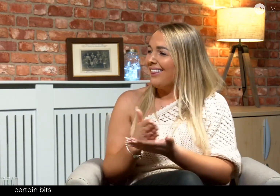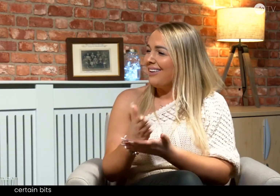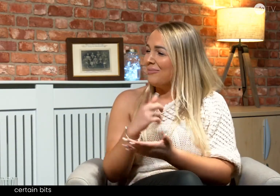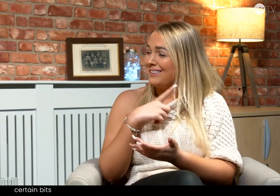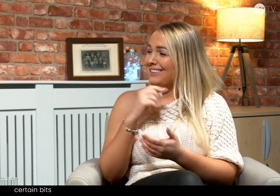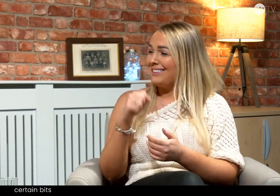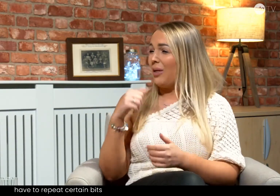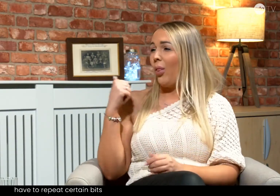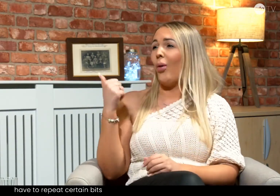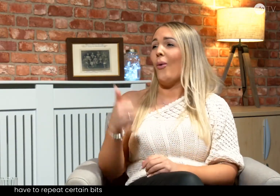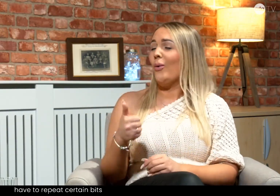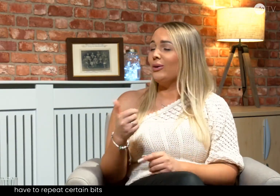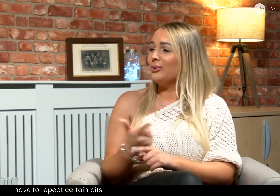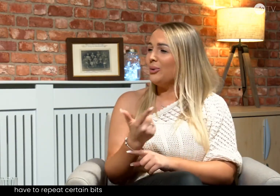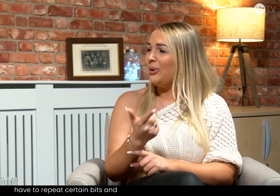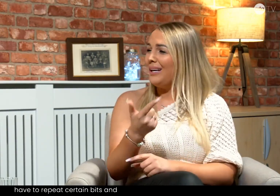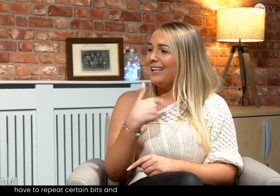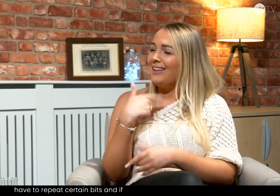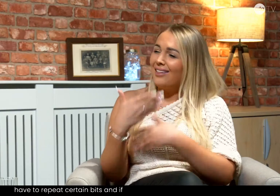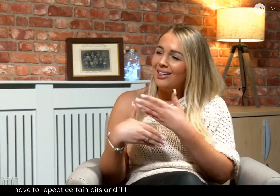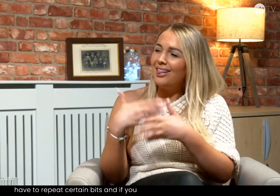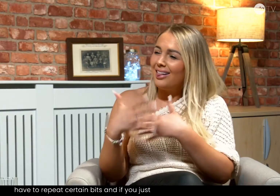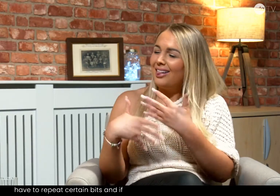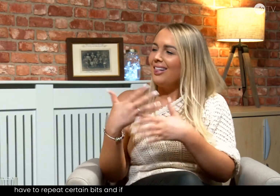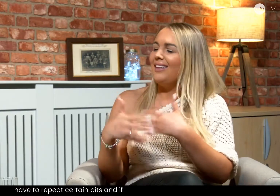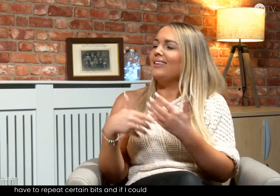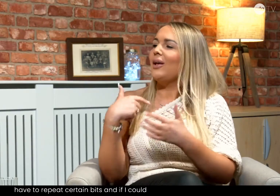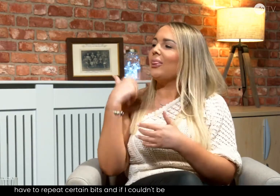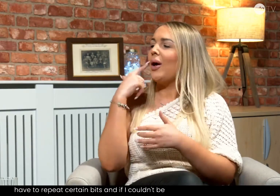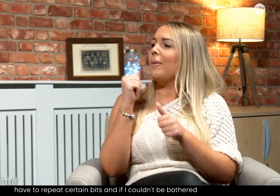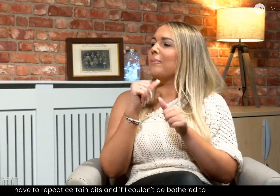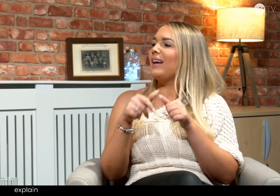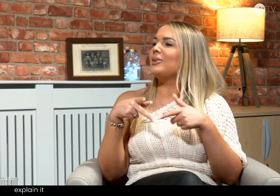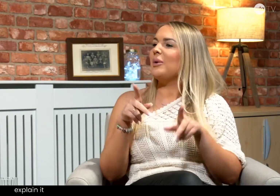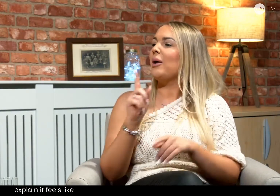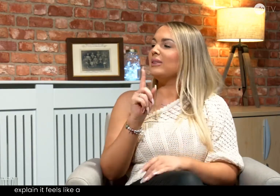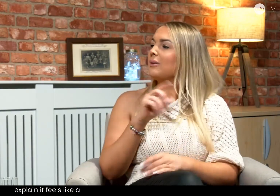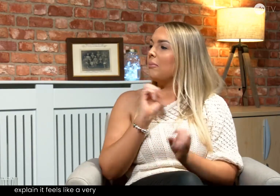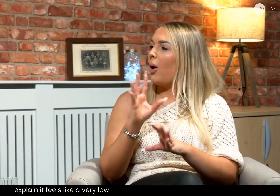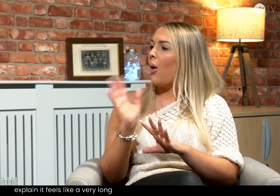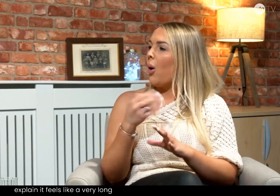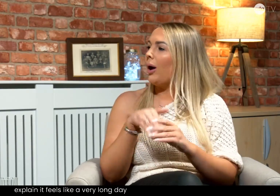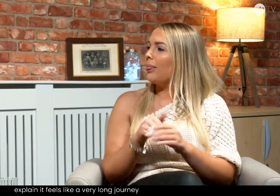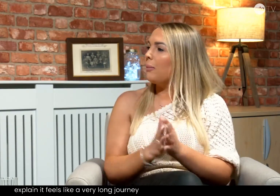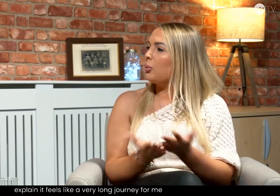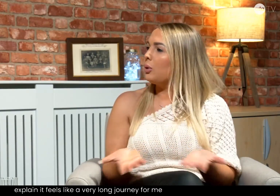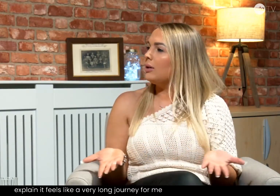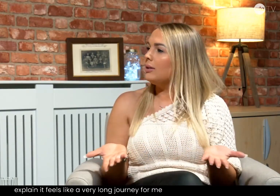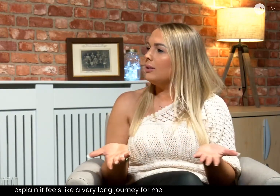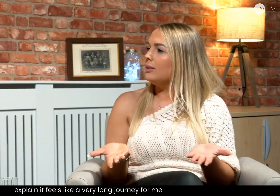And it felt, you know, sometimes I couldn't be bothered to explain. It feels like a very long journey for me. And so the best way would just be put it in a